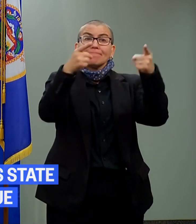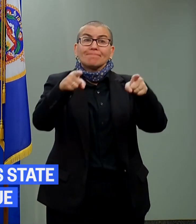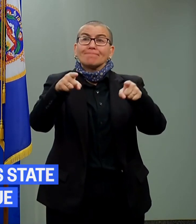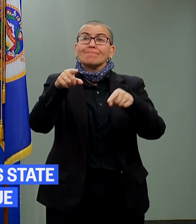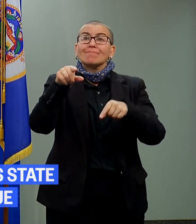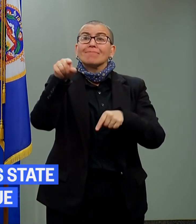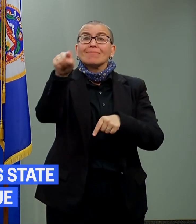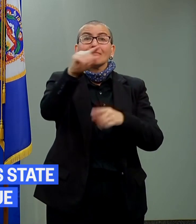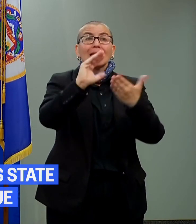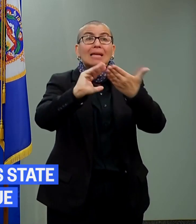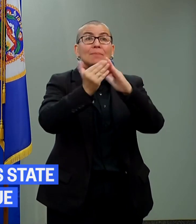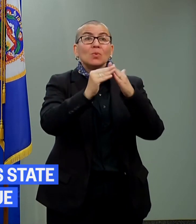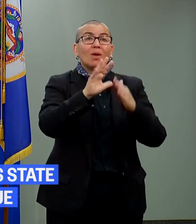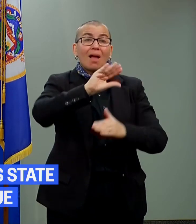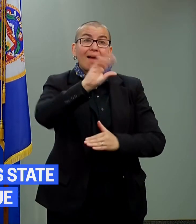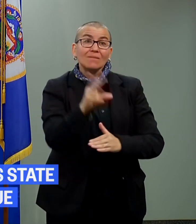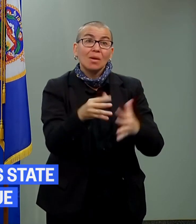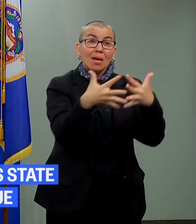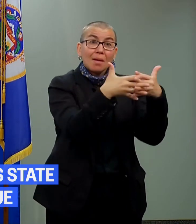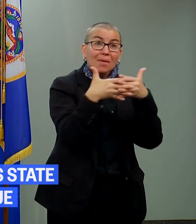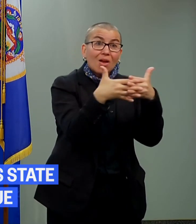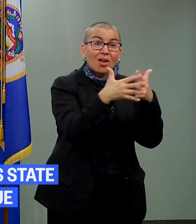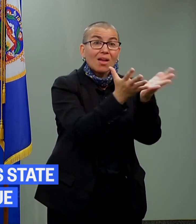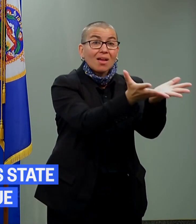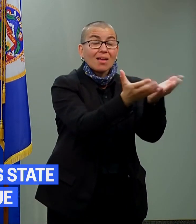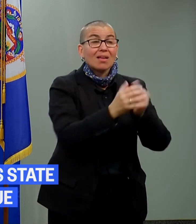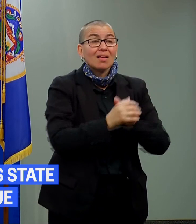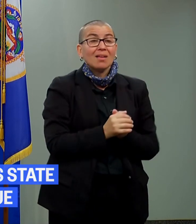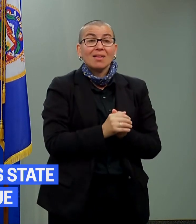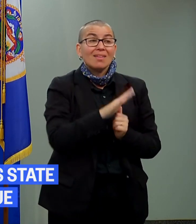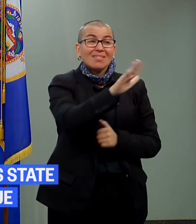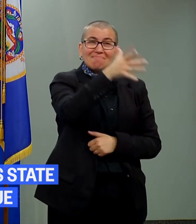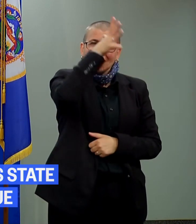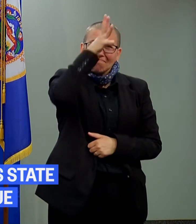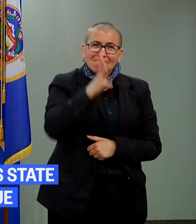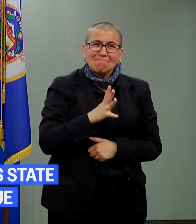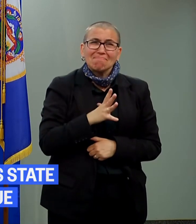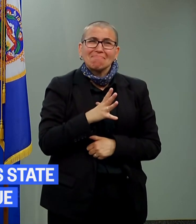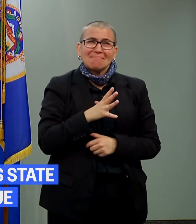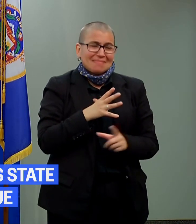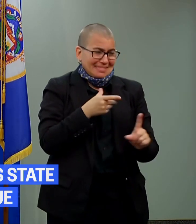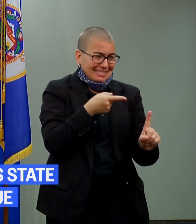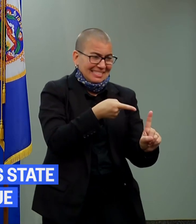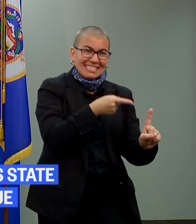African American men, who've lost their lives unarmed,